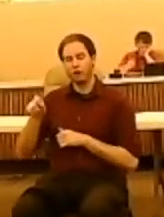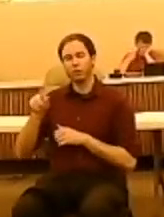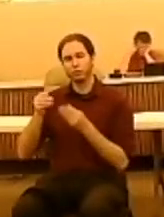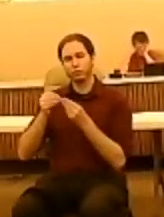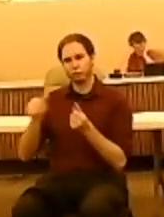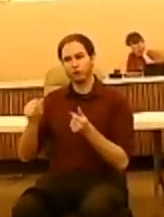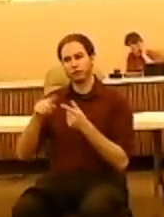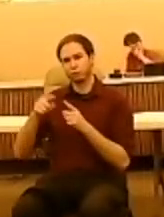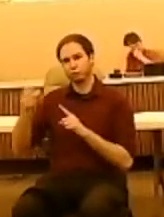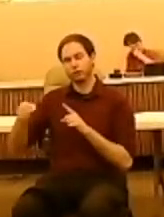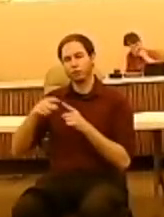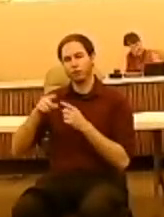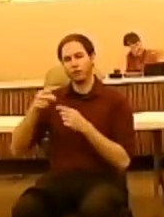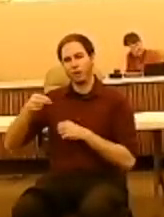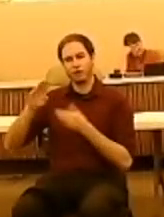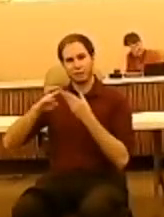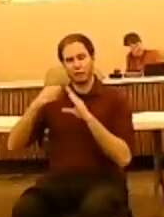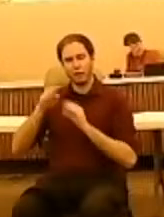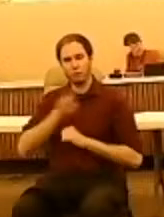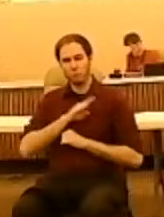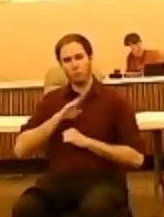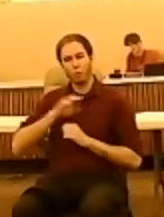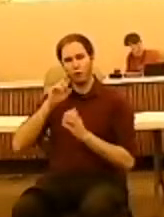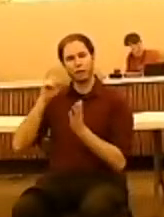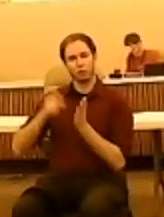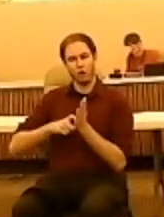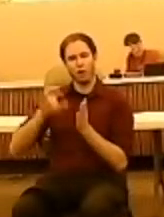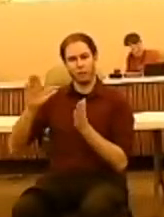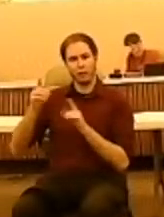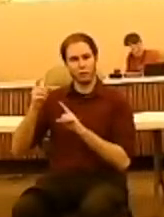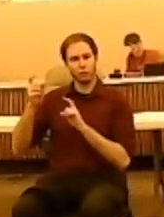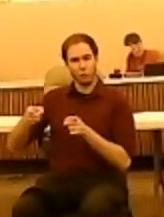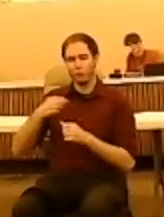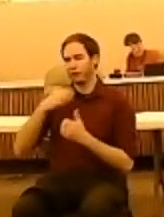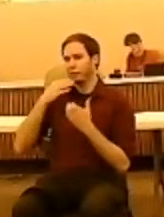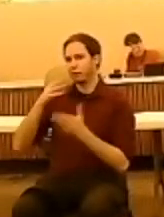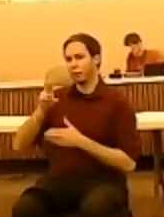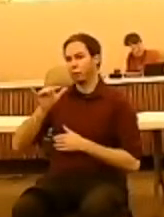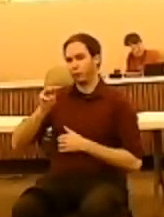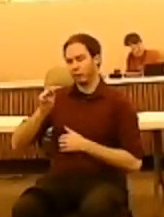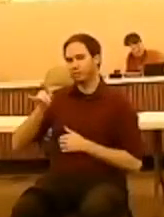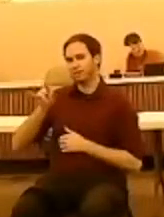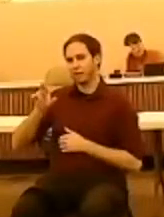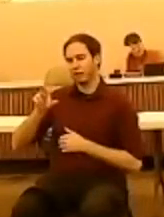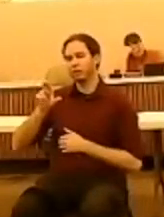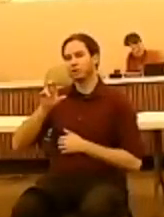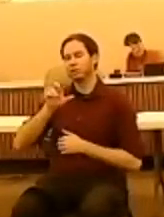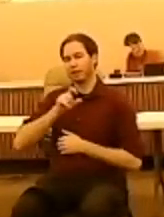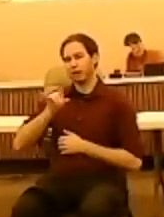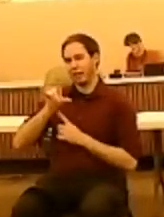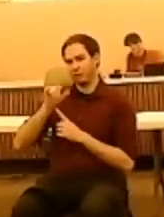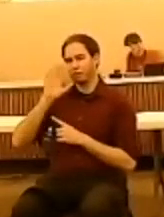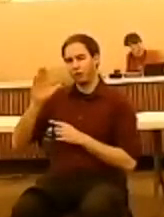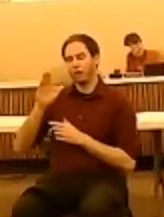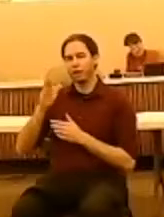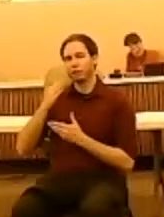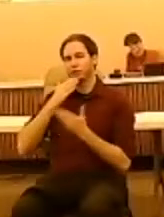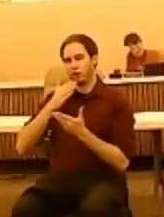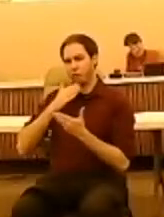that the Henrietta Town Board acknowledges the donation and thanks William and Sandra Kelly for the generosity.